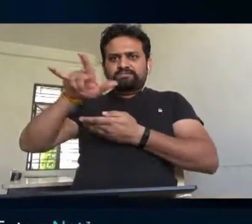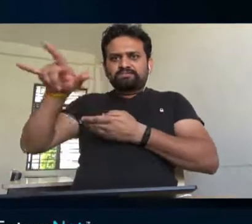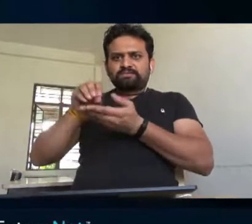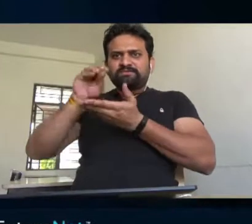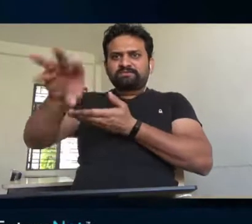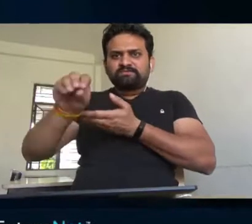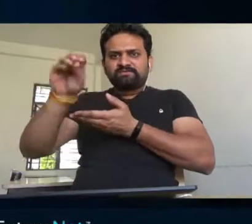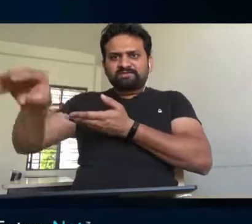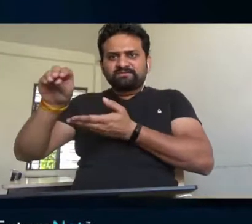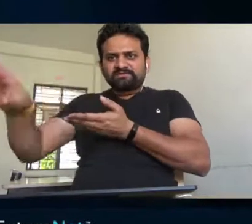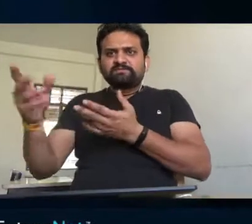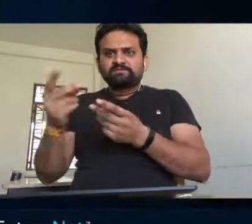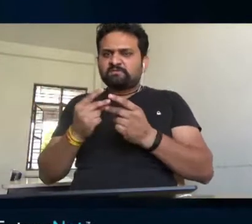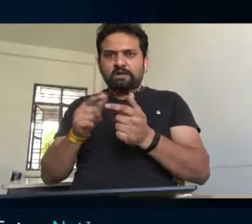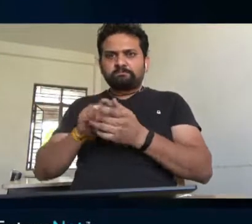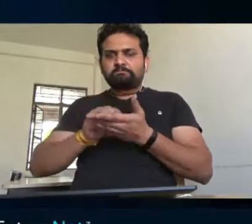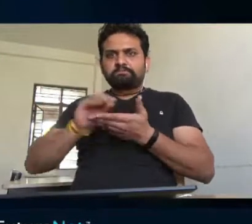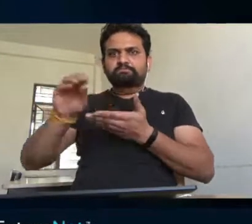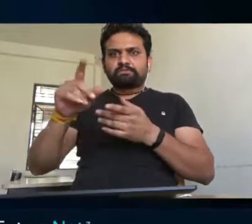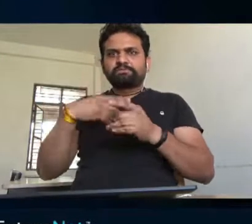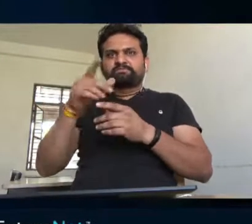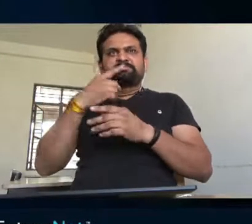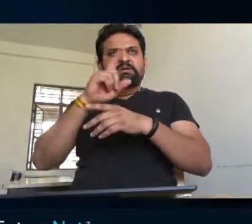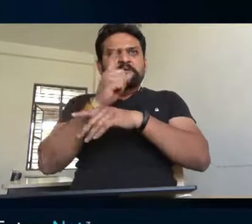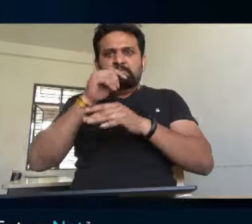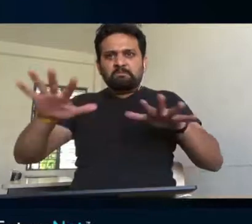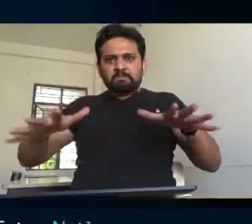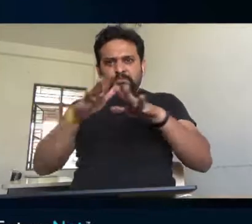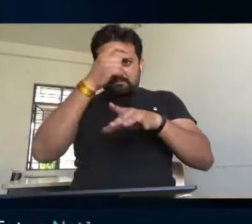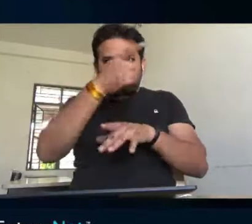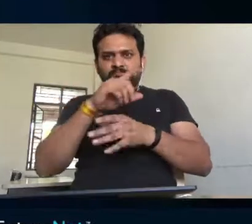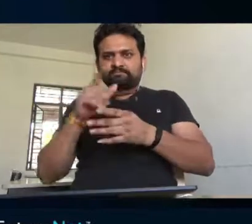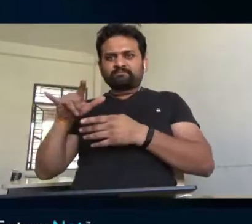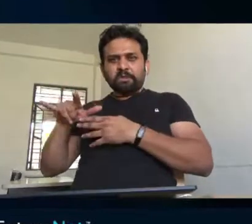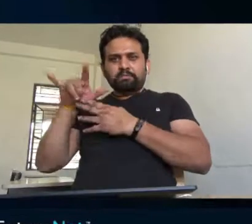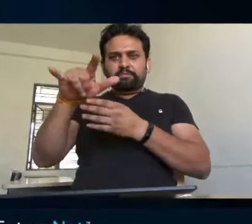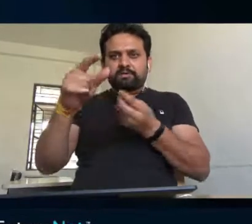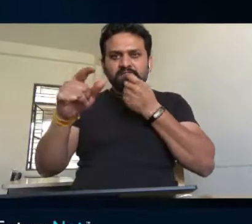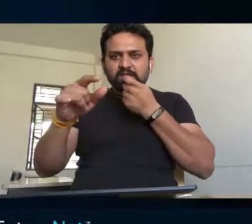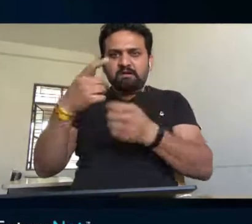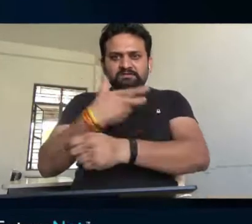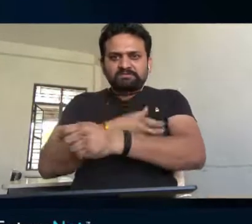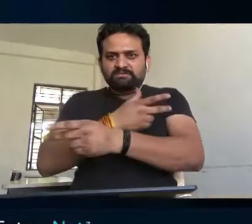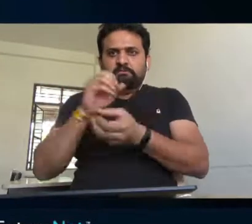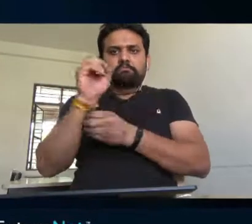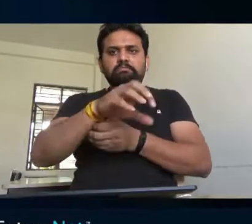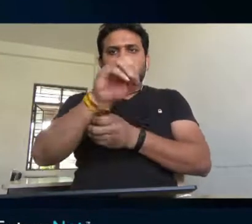We invest here in an airplane, which is an unmanned airplane for medical transports, for example.